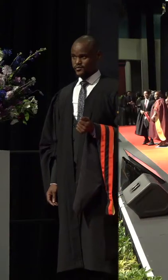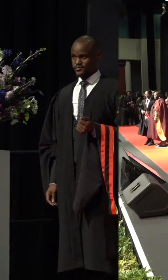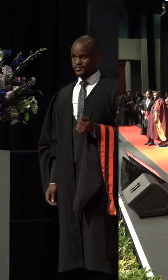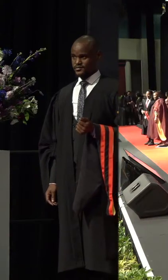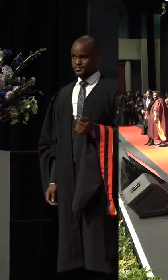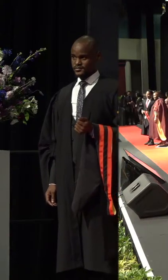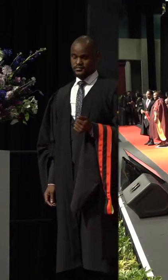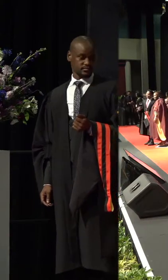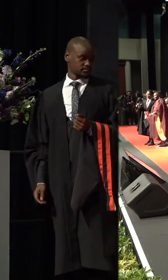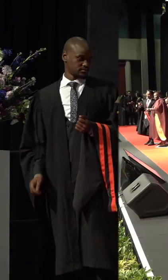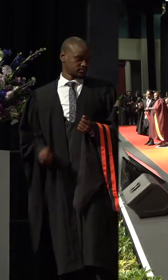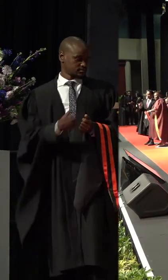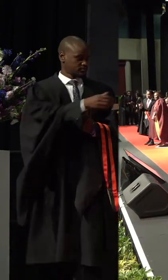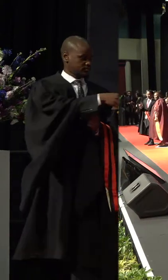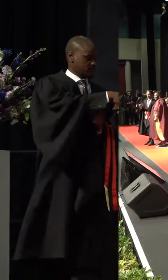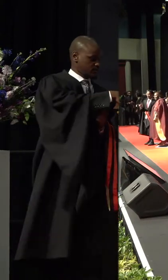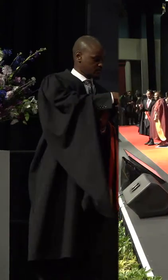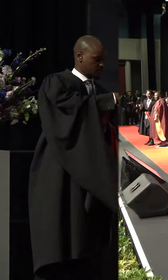Sphelele Ngobo.